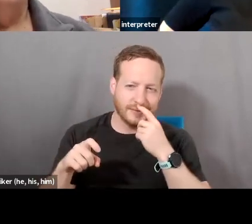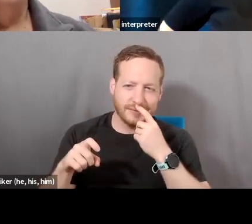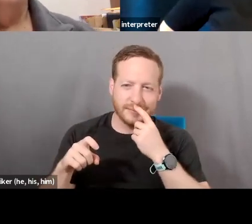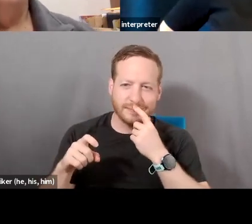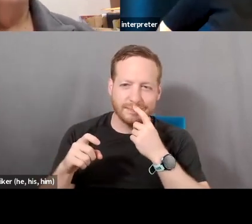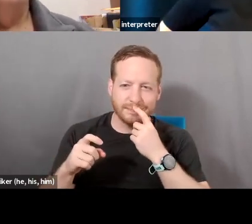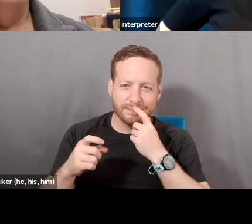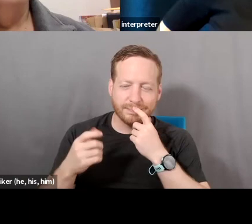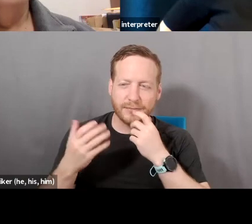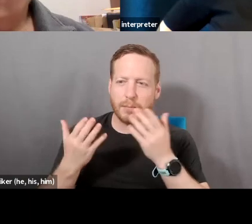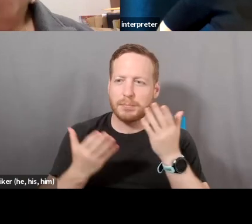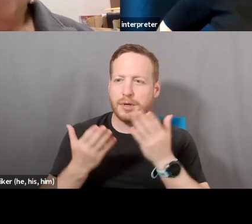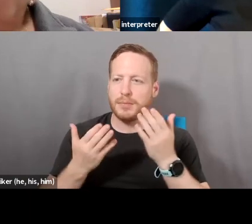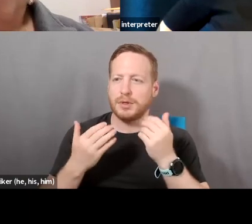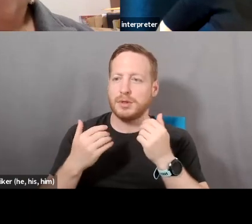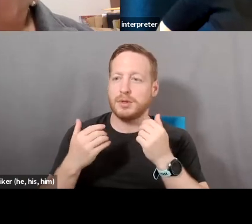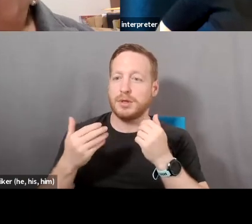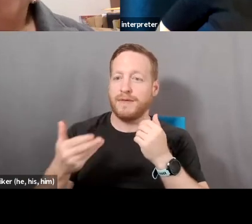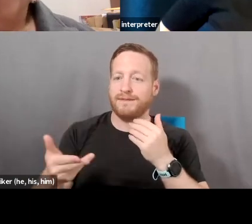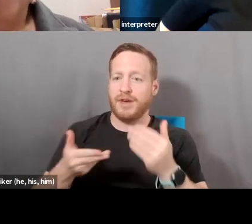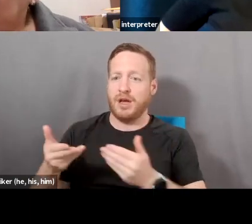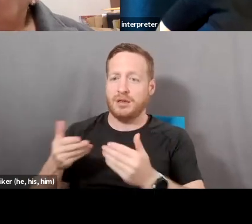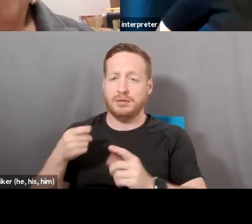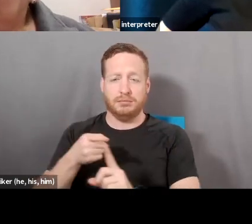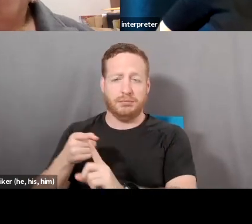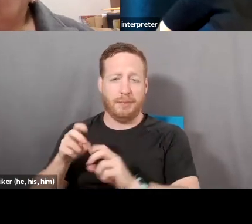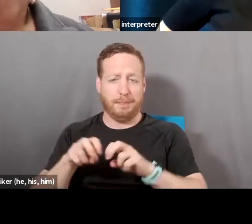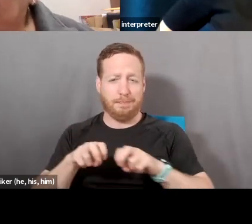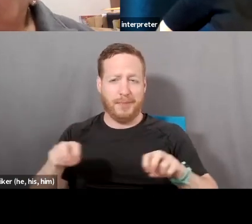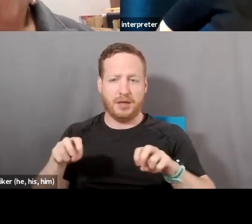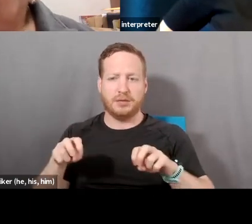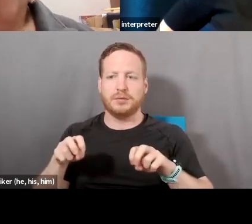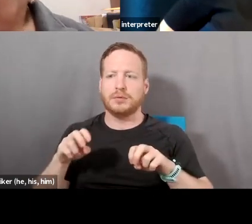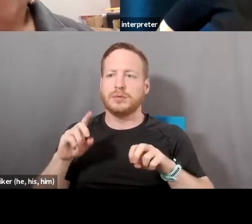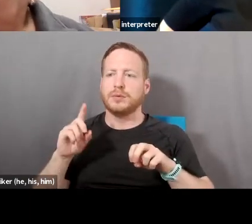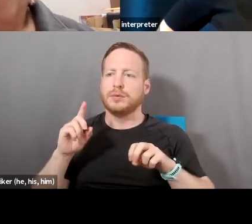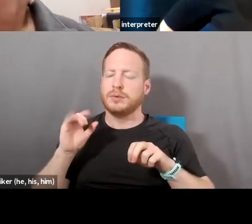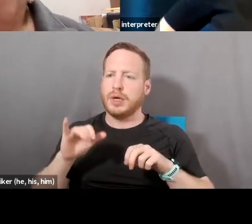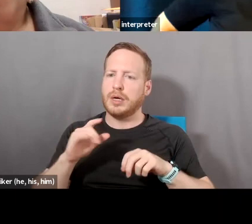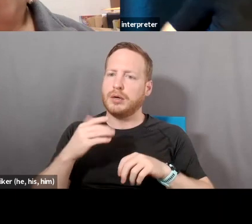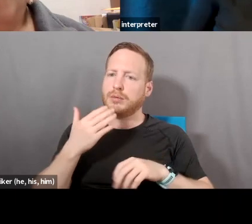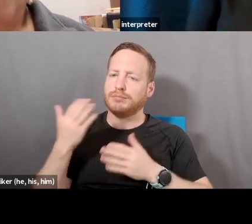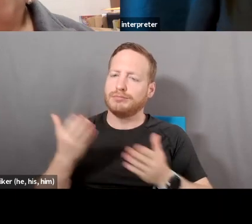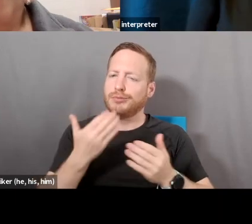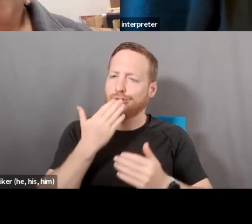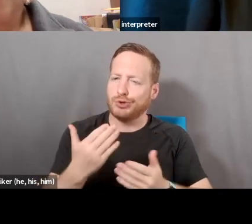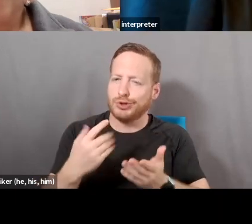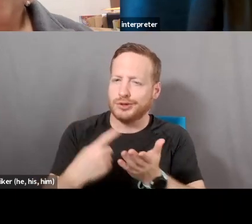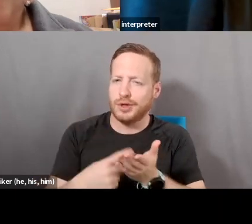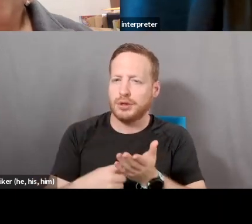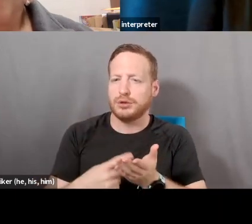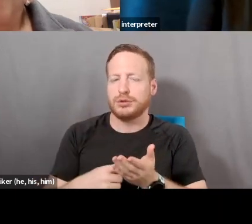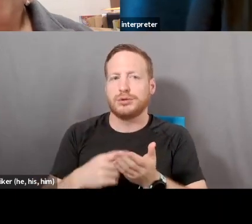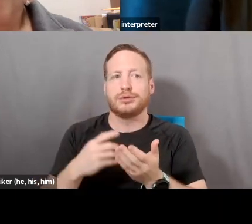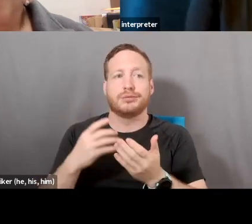maybe what the community needs are in general. Maybe invite a panel